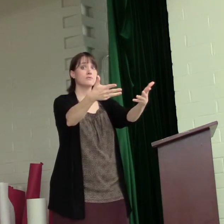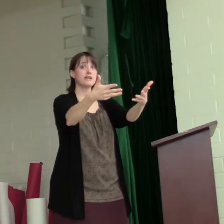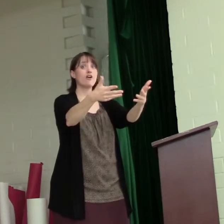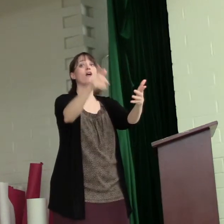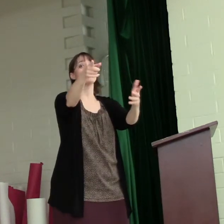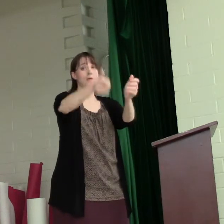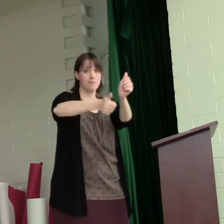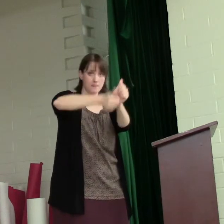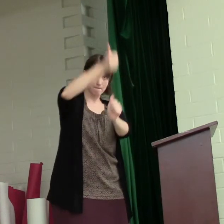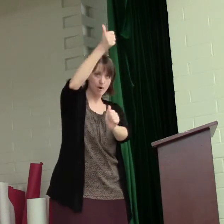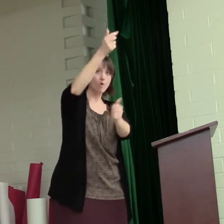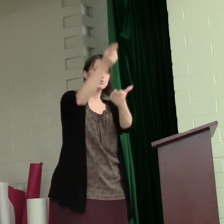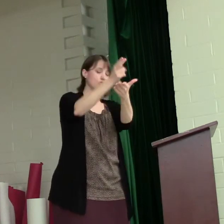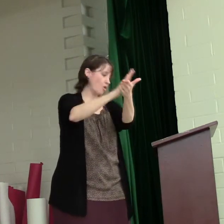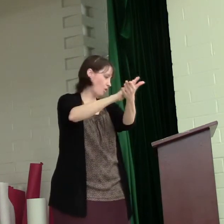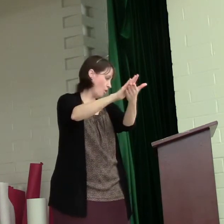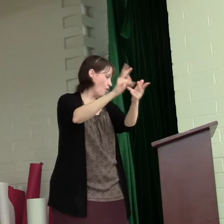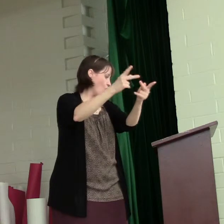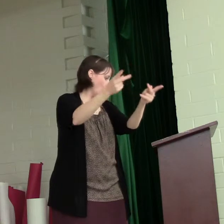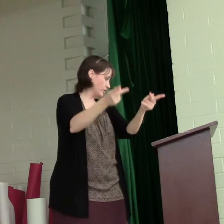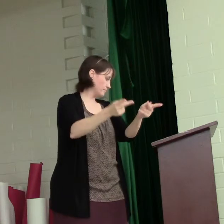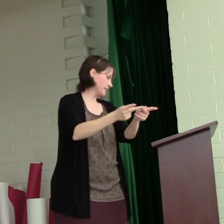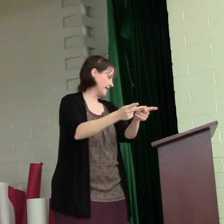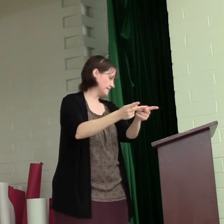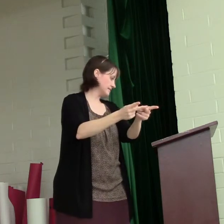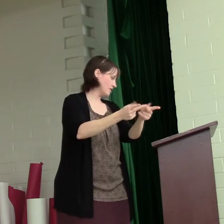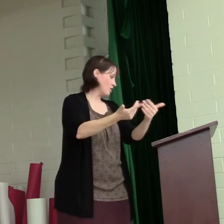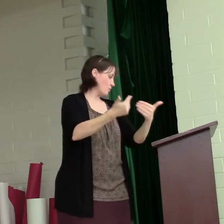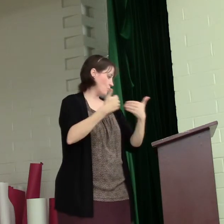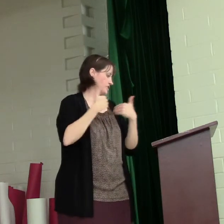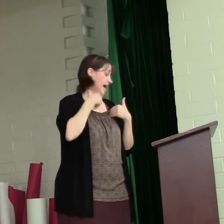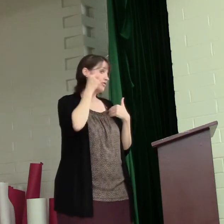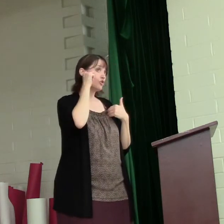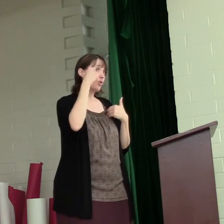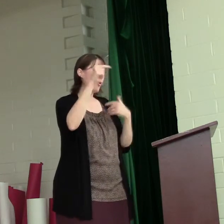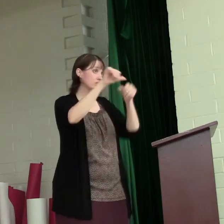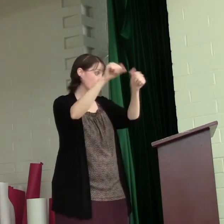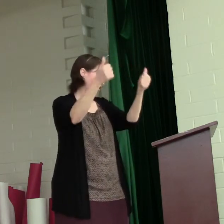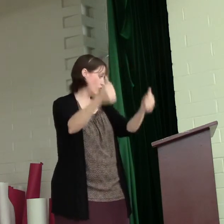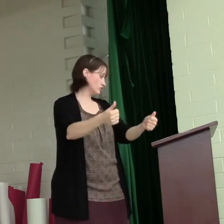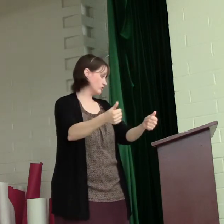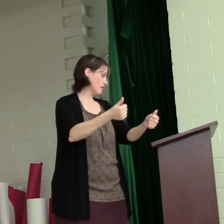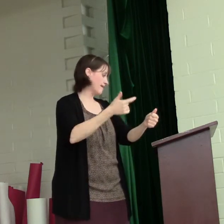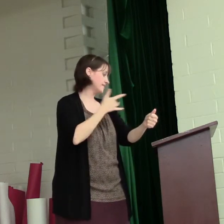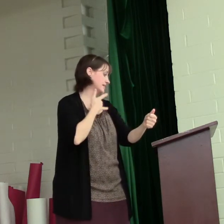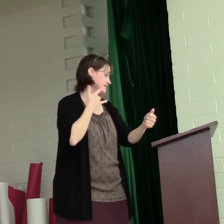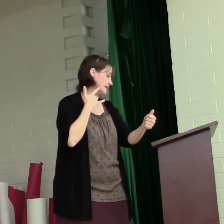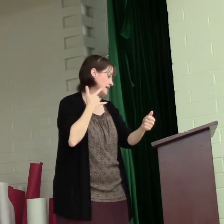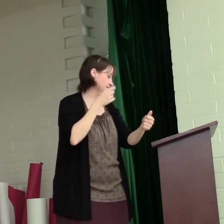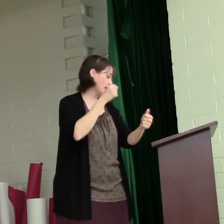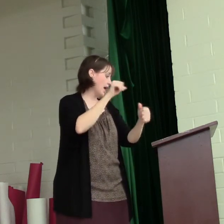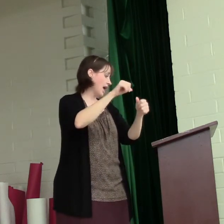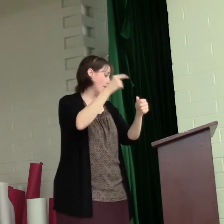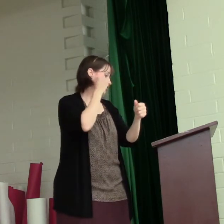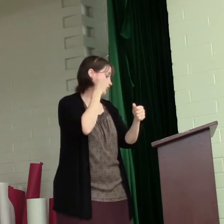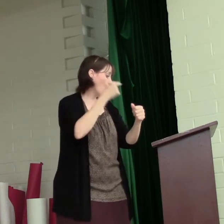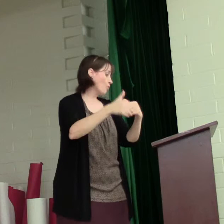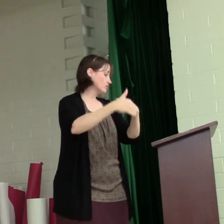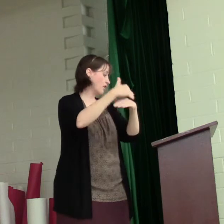What's that called? The most holy place, which had the golden altar of incense and the